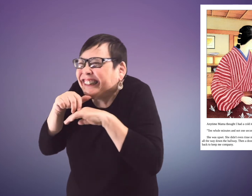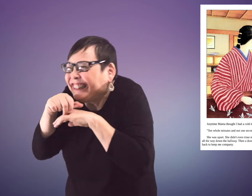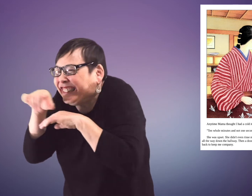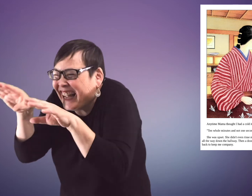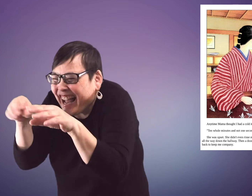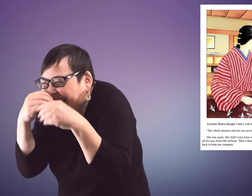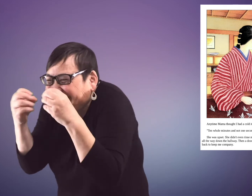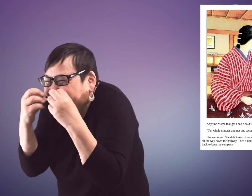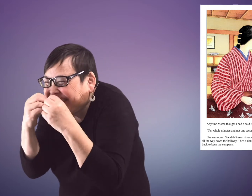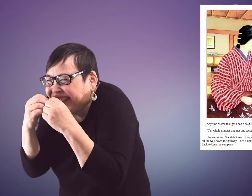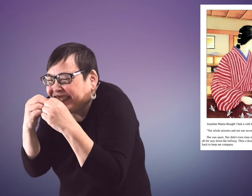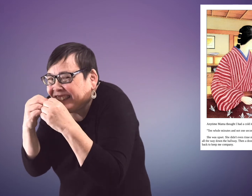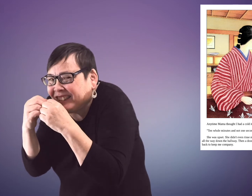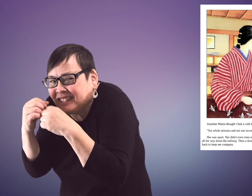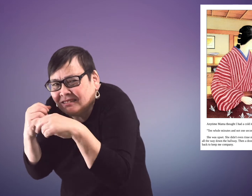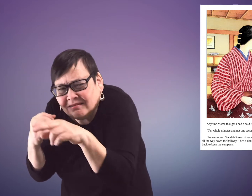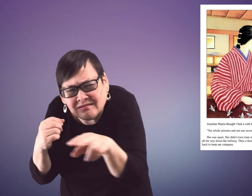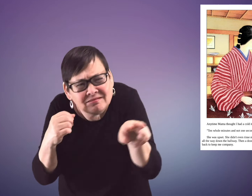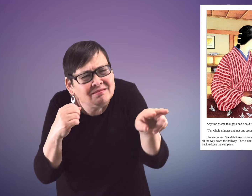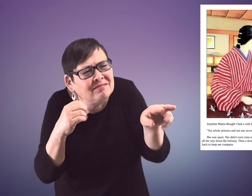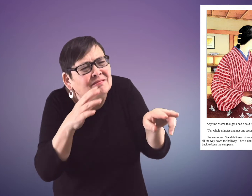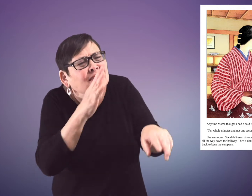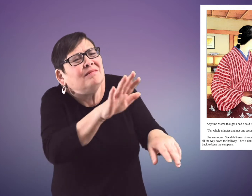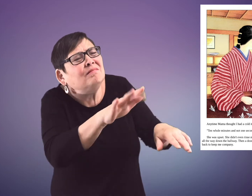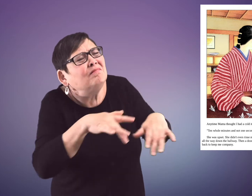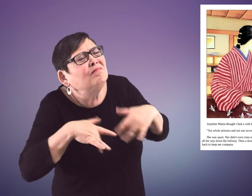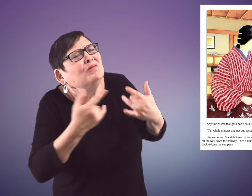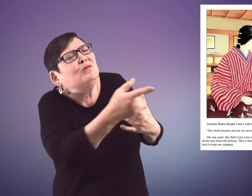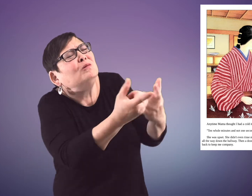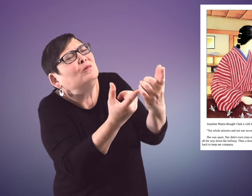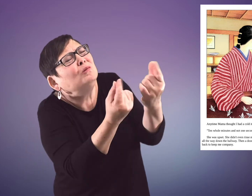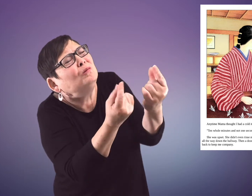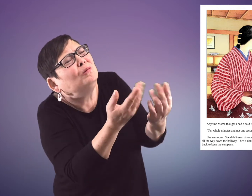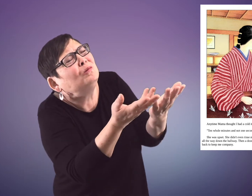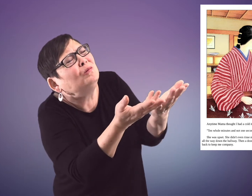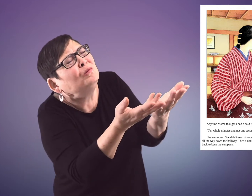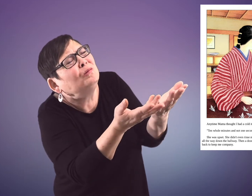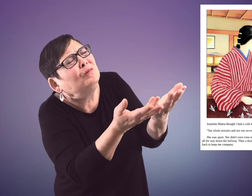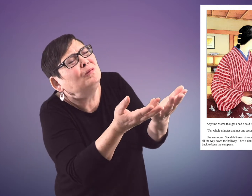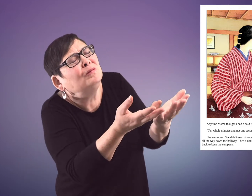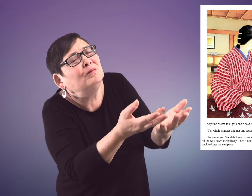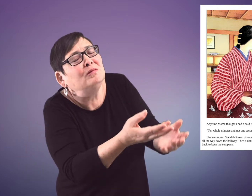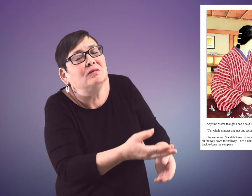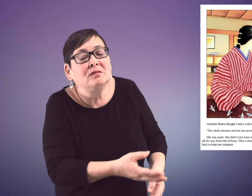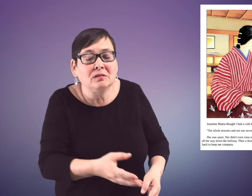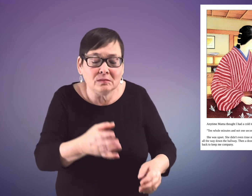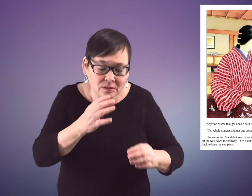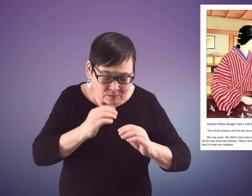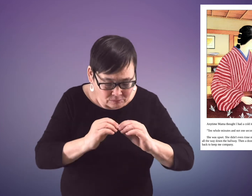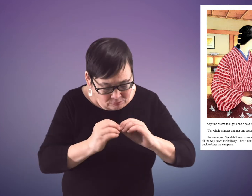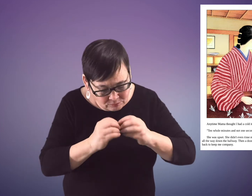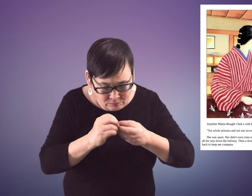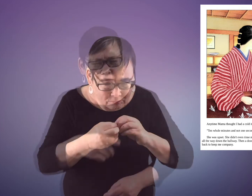me. That made me feel so much better. "Why are you making cranes?" I asked.